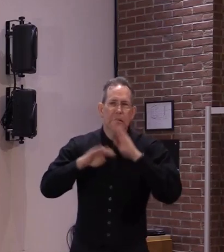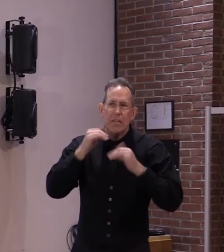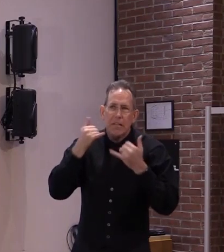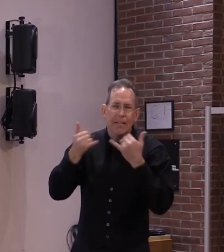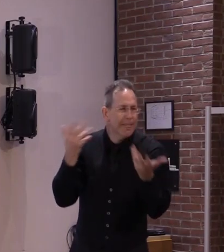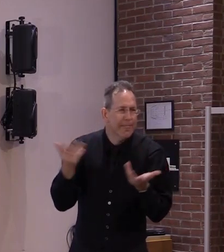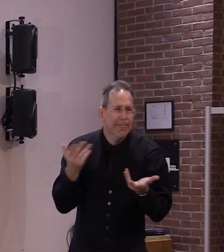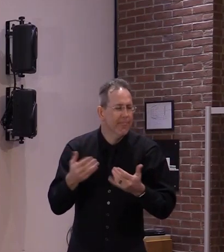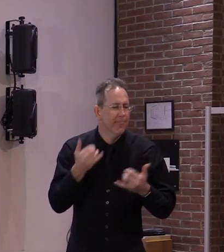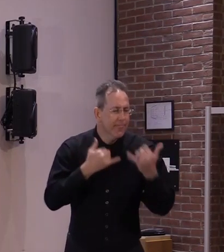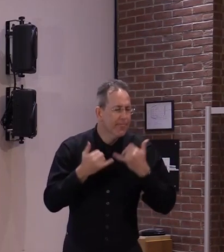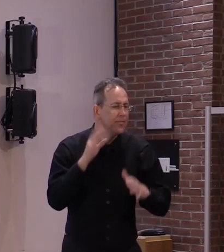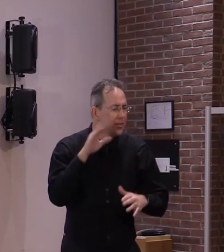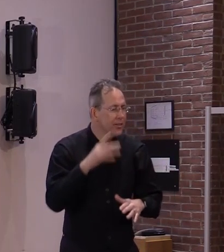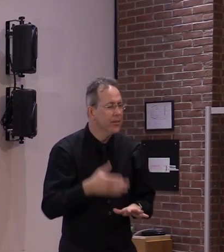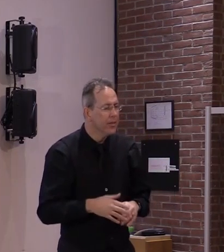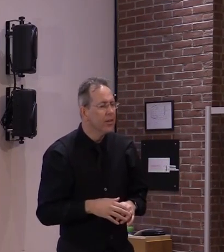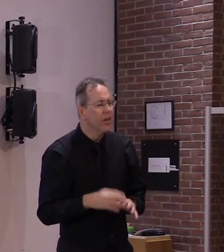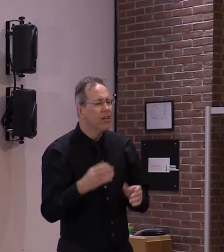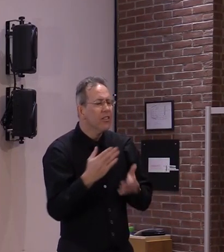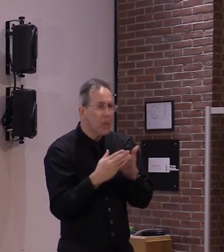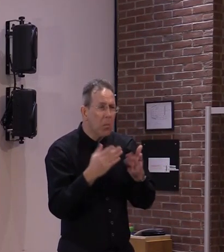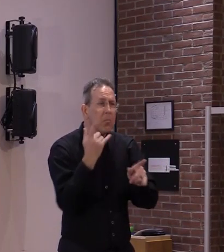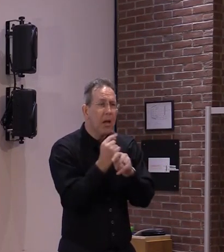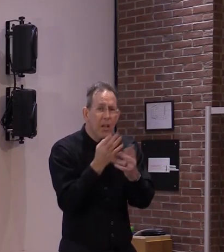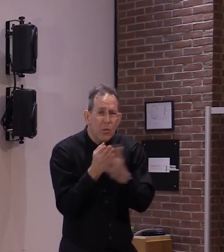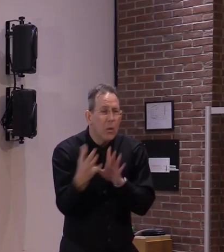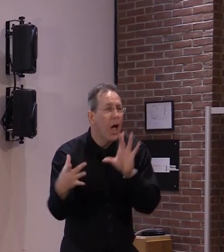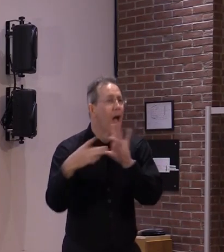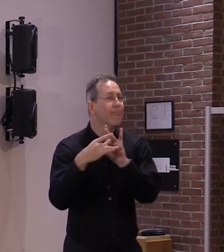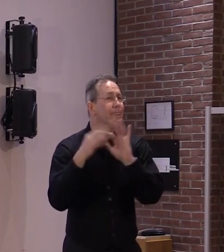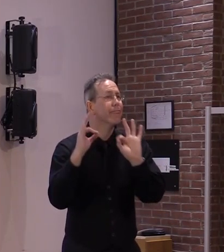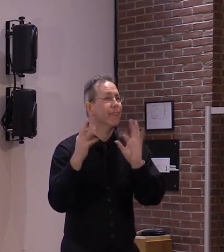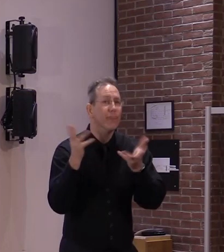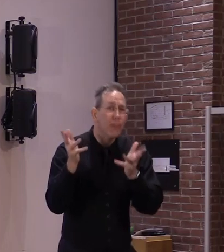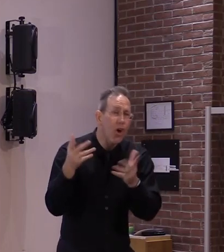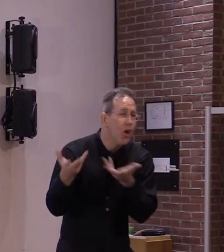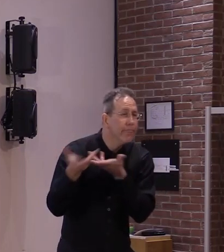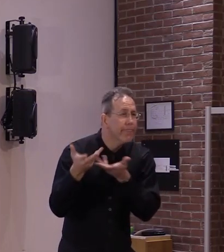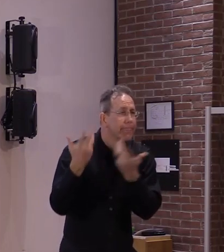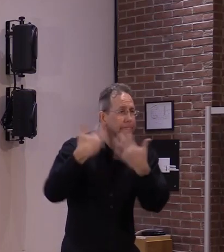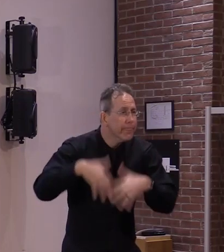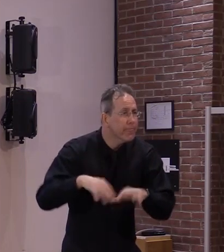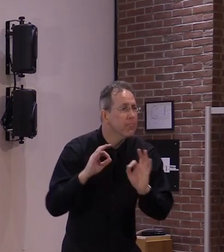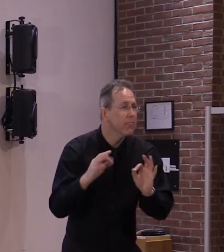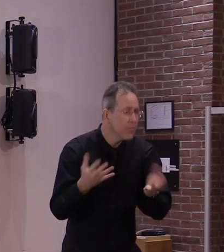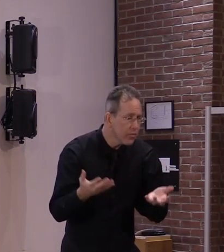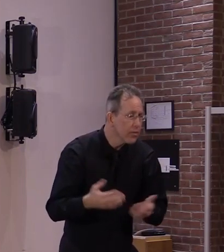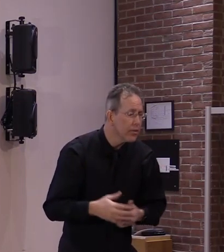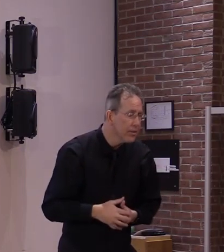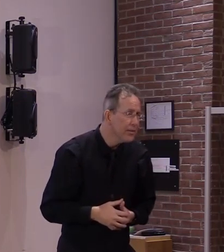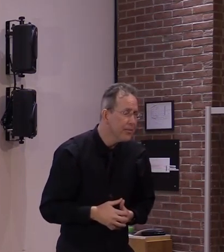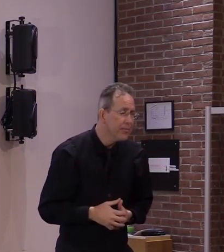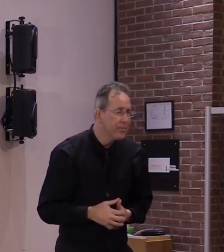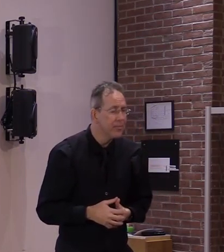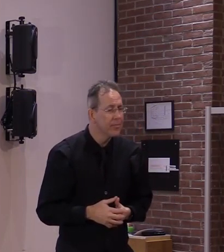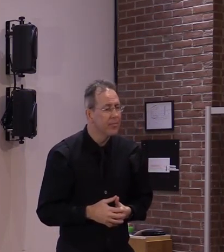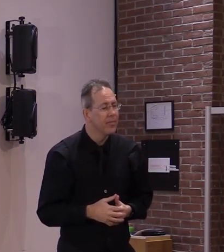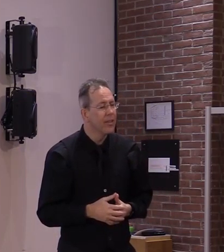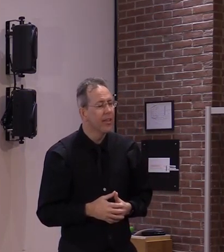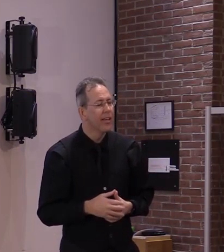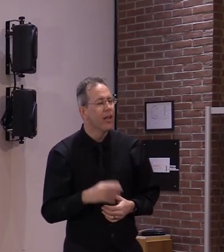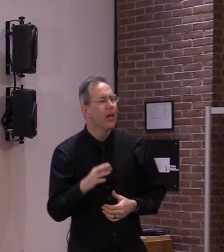Is the state trying to take care of the issues like sharing of an email address or, you know,